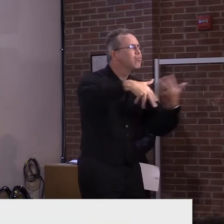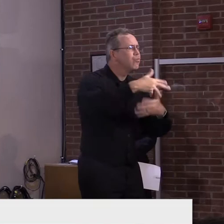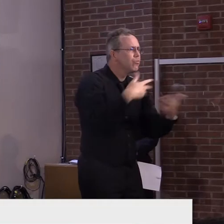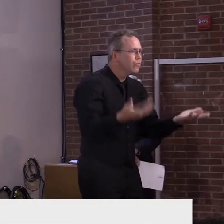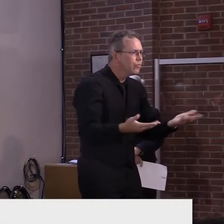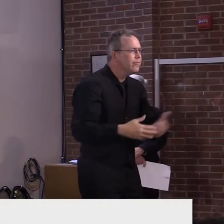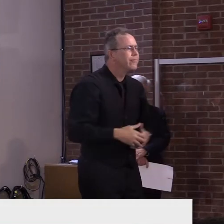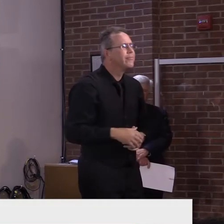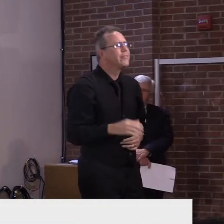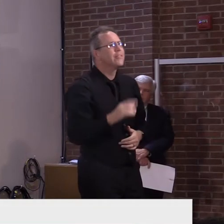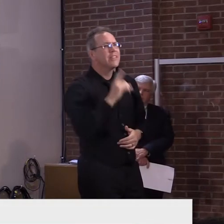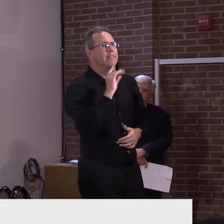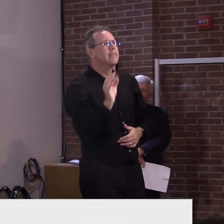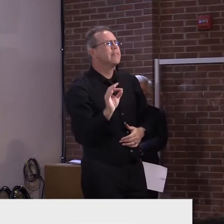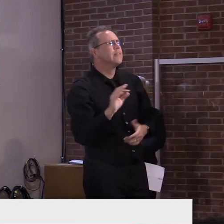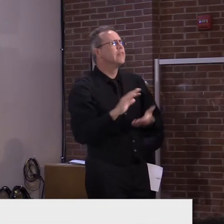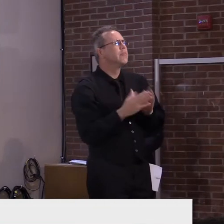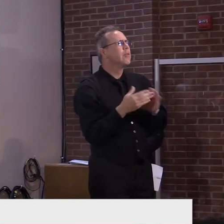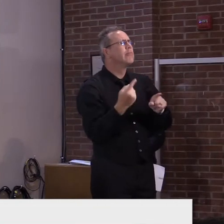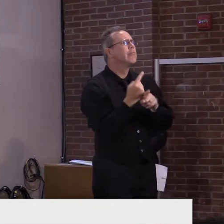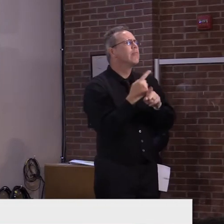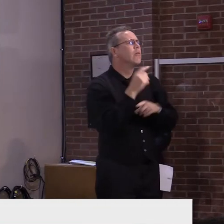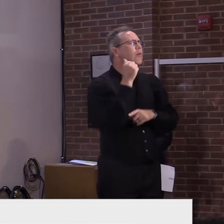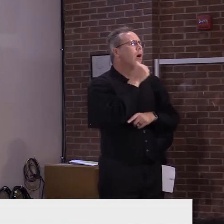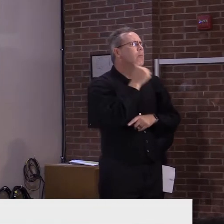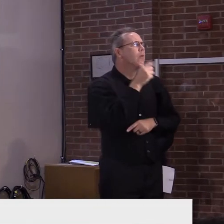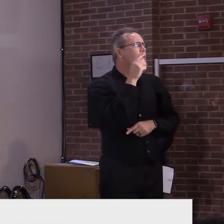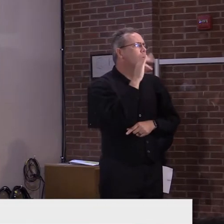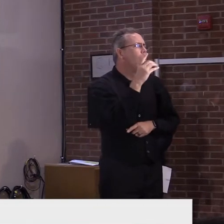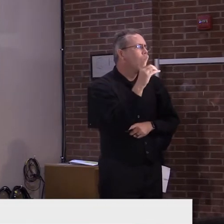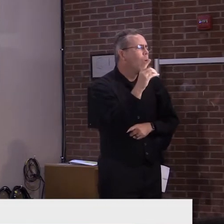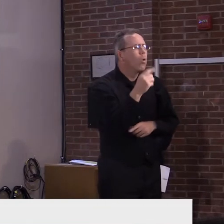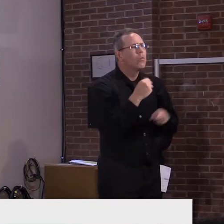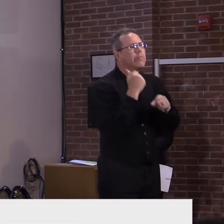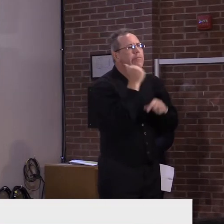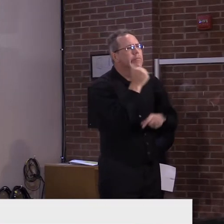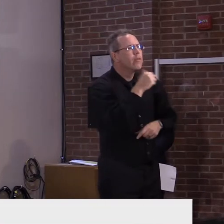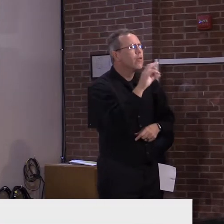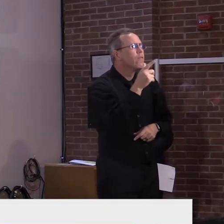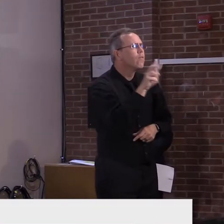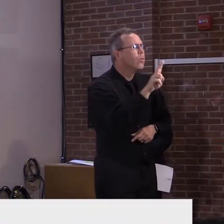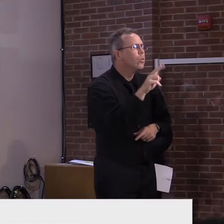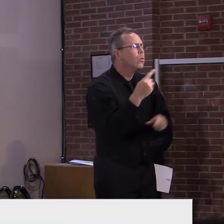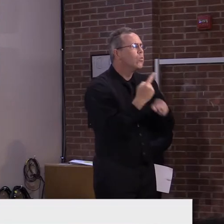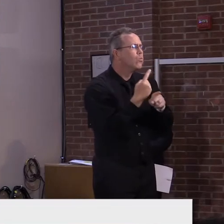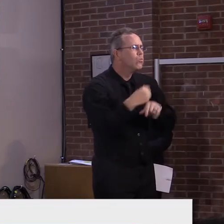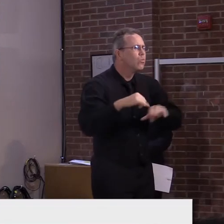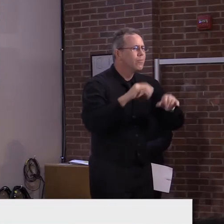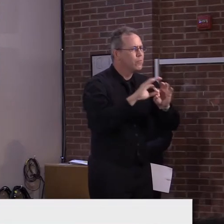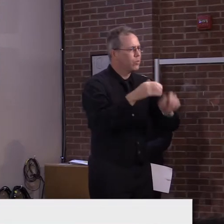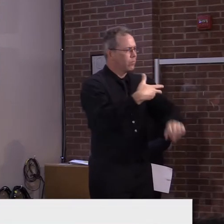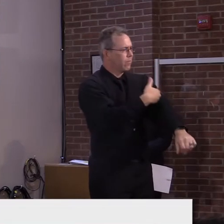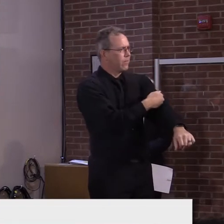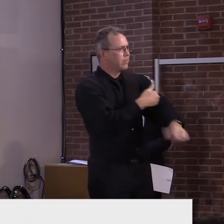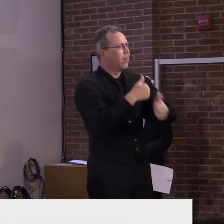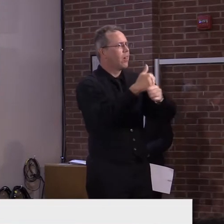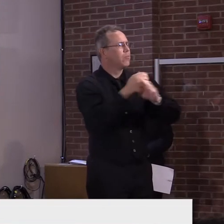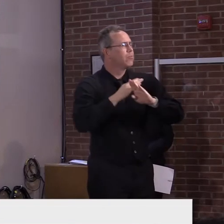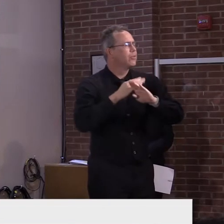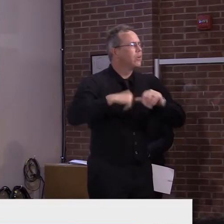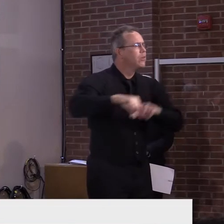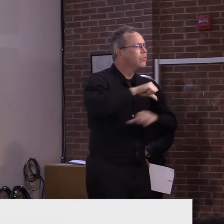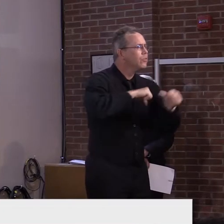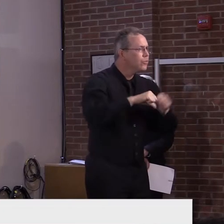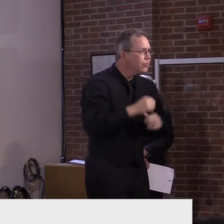with, because vaccines have proven to be safe and effective in doing their job. So I'm confident Vermont's parents will step